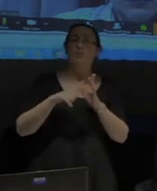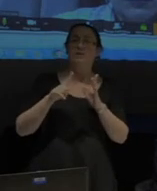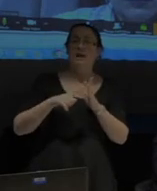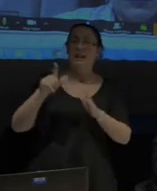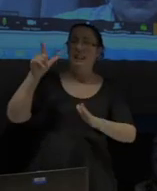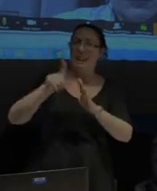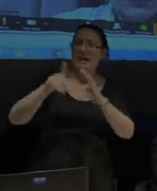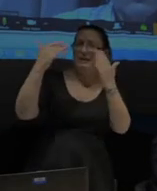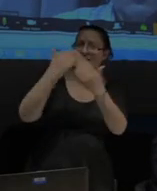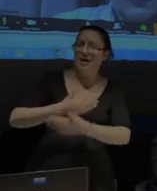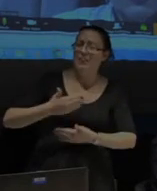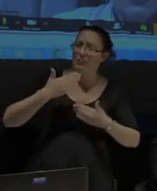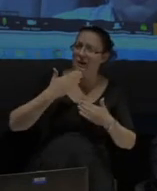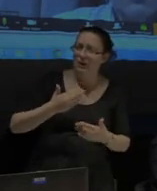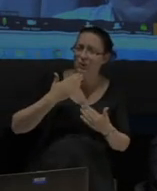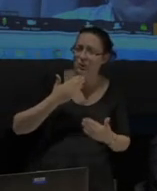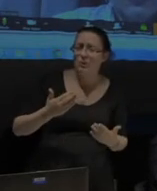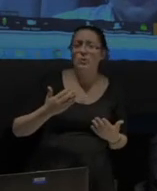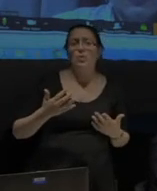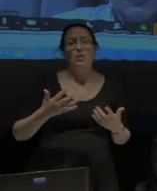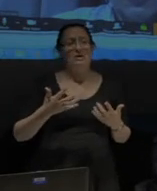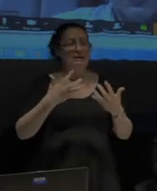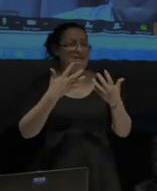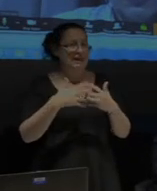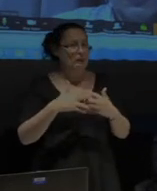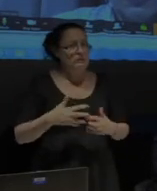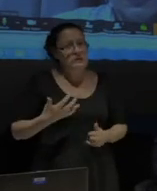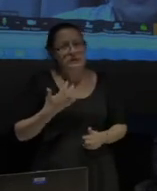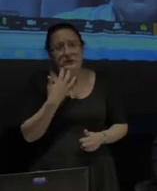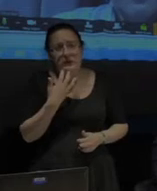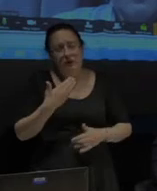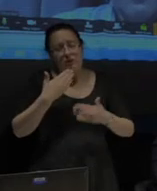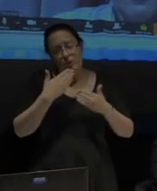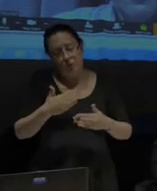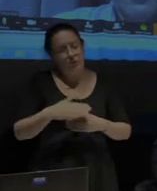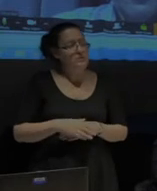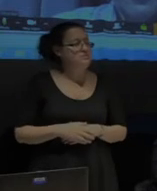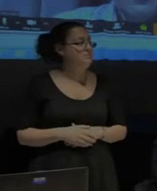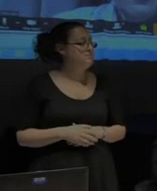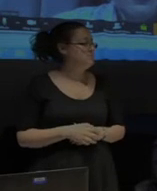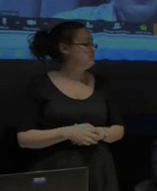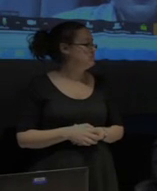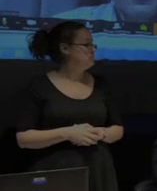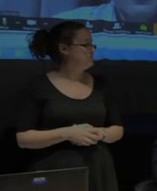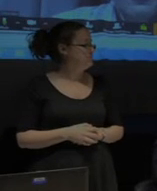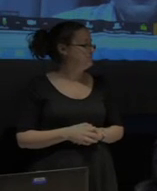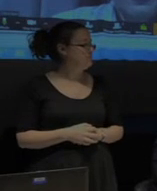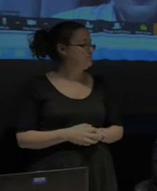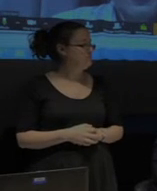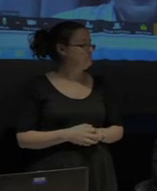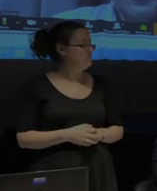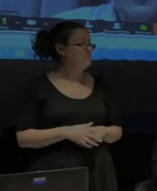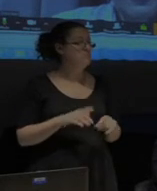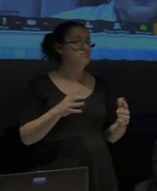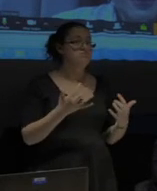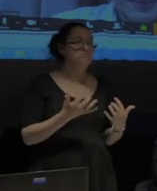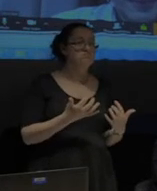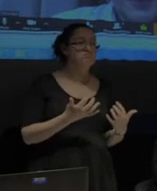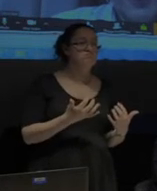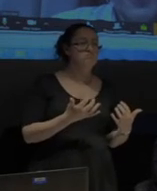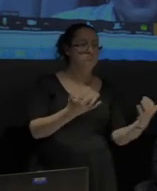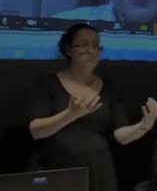and also dealing with technological challenges, thank you very much. I think we're now going to